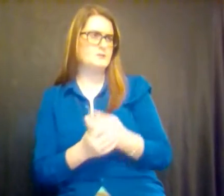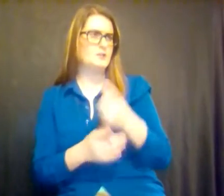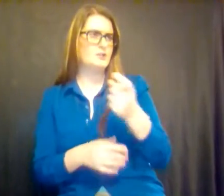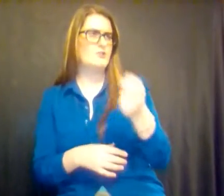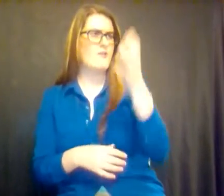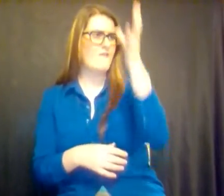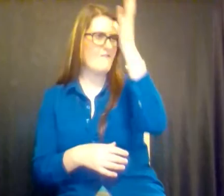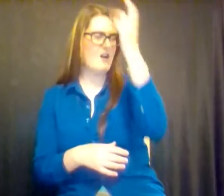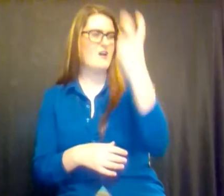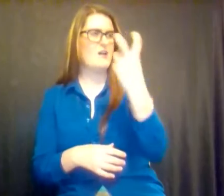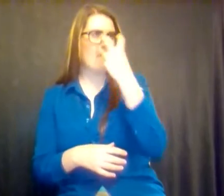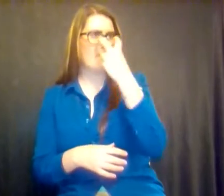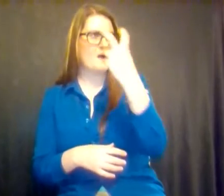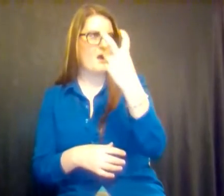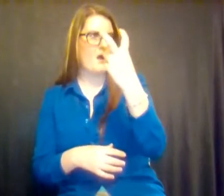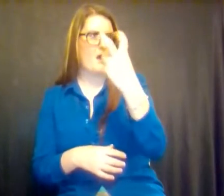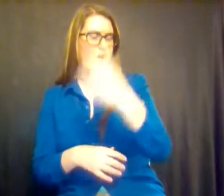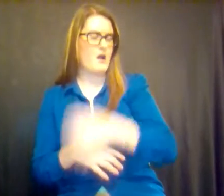But what if he touches me? Jacob warned.